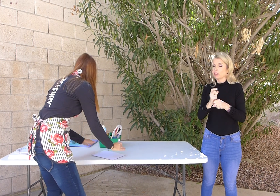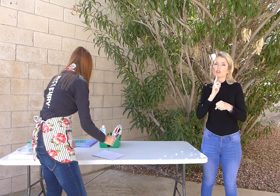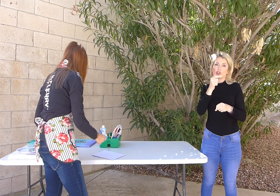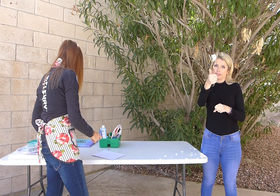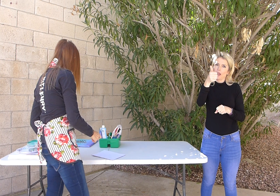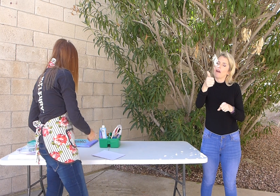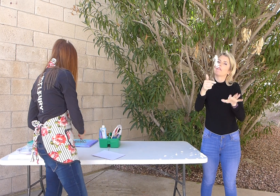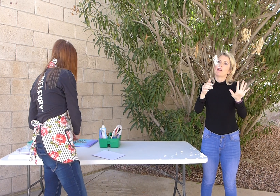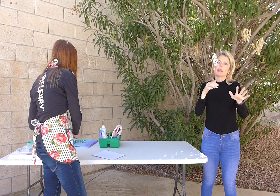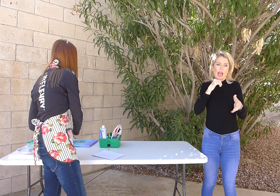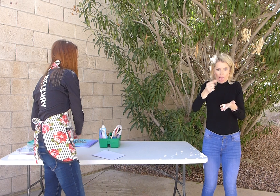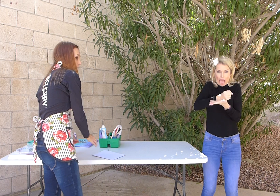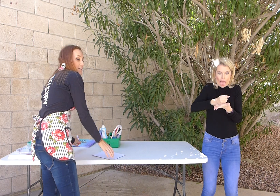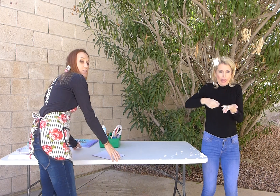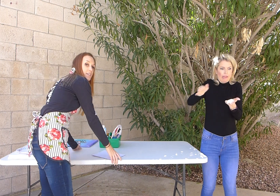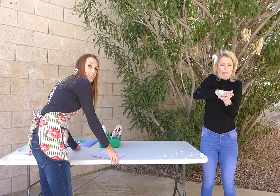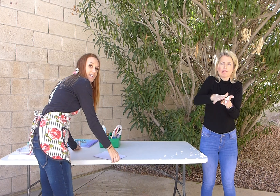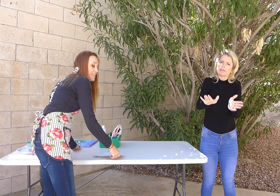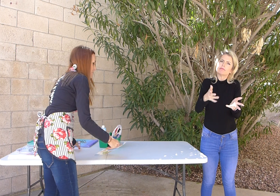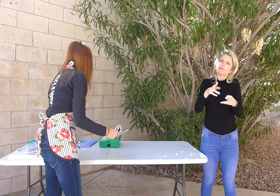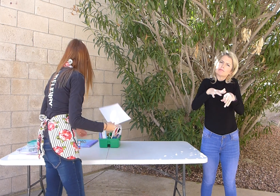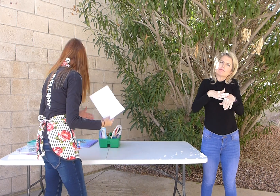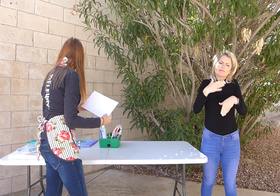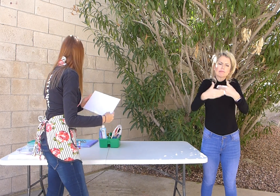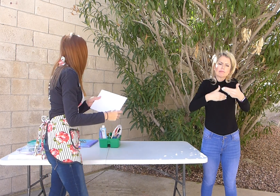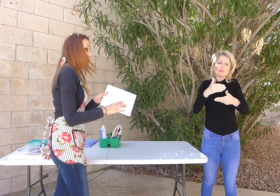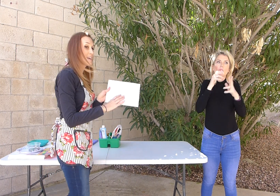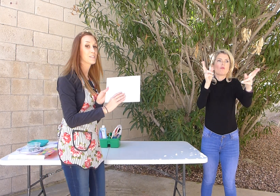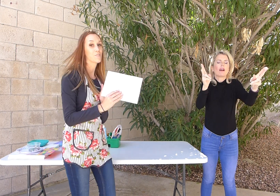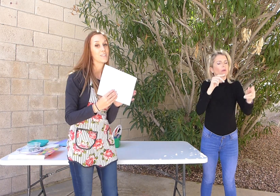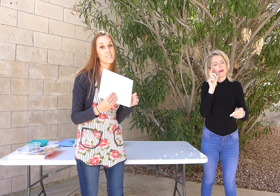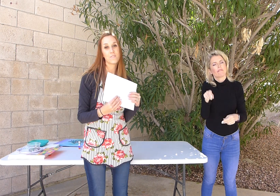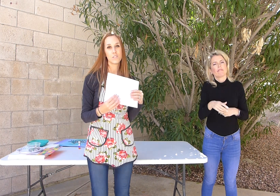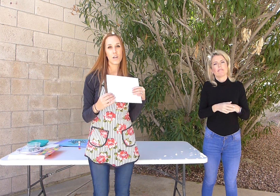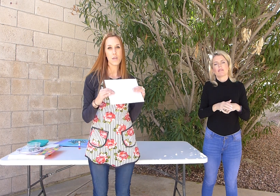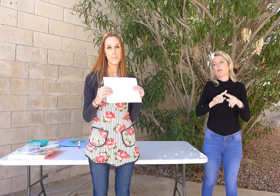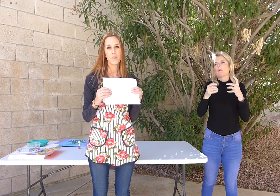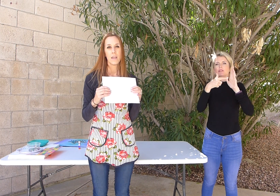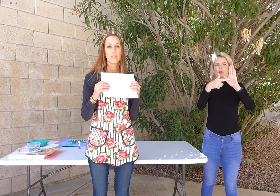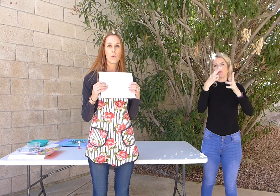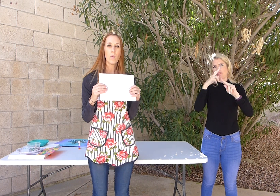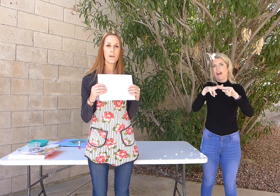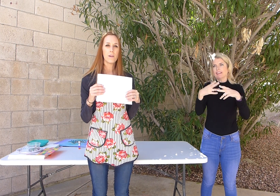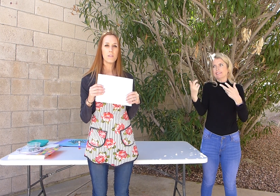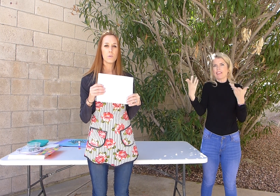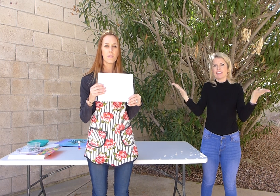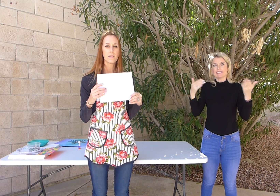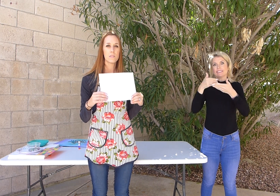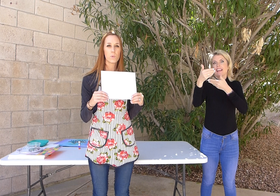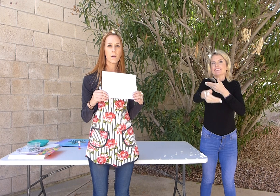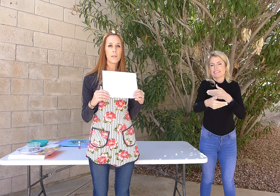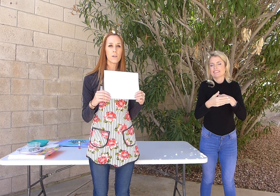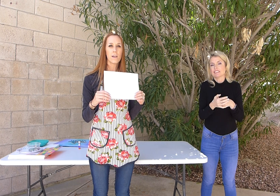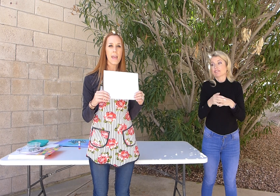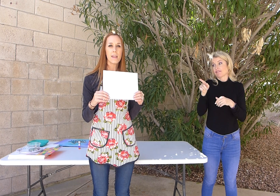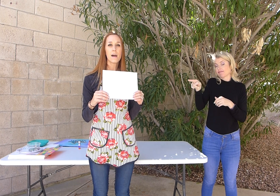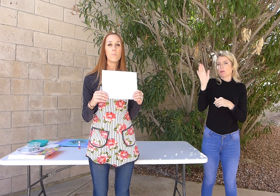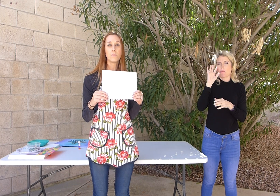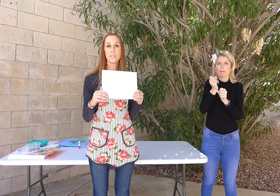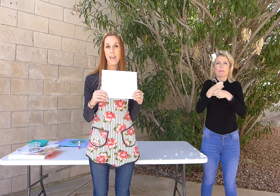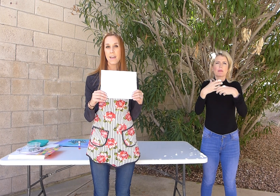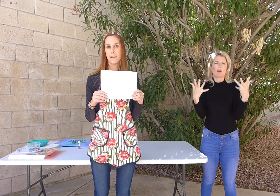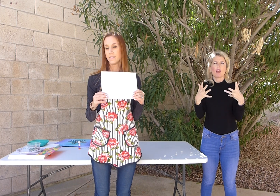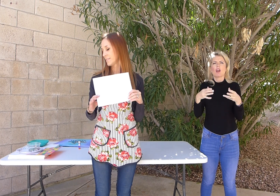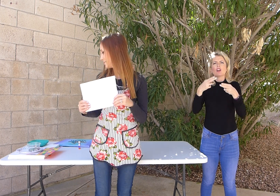you take your time. You don't have to rush. But I just want to get to the fun stuff to show you. So what we're going to do with this is we're going to create